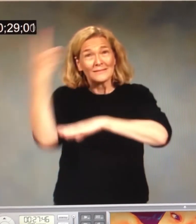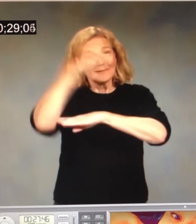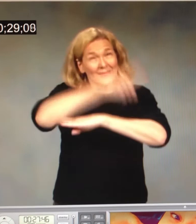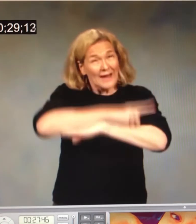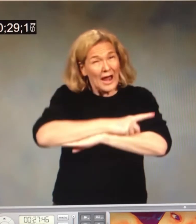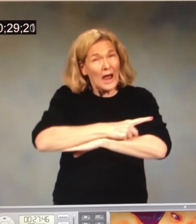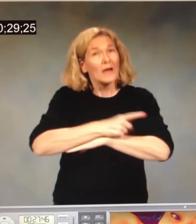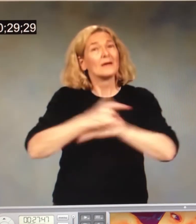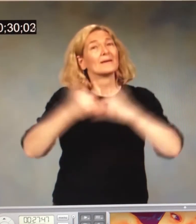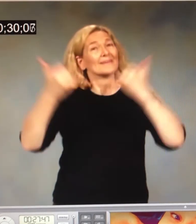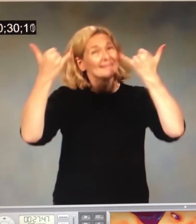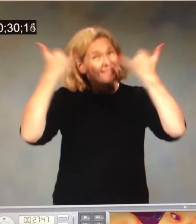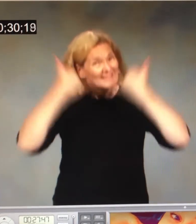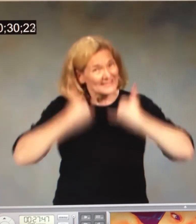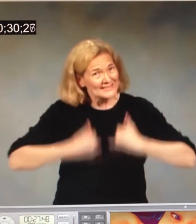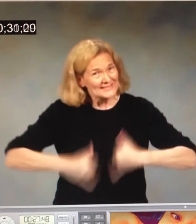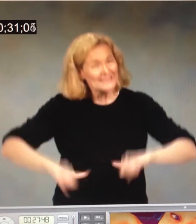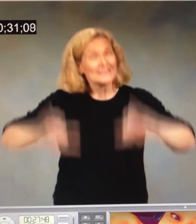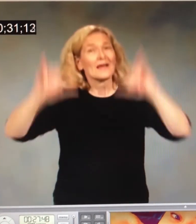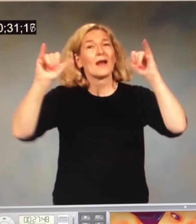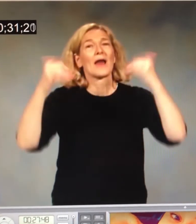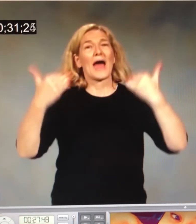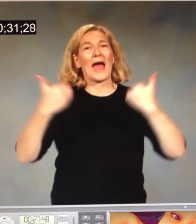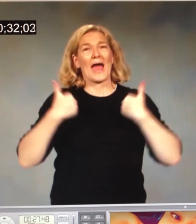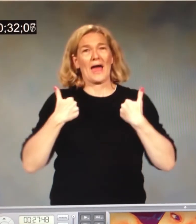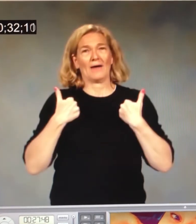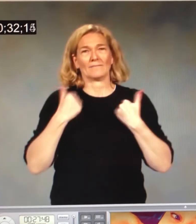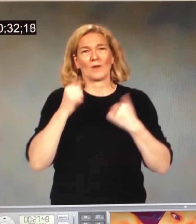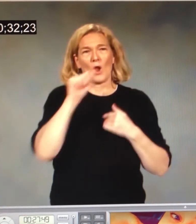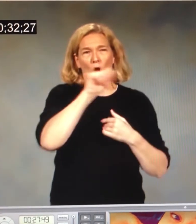Ever since then, up until this day,